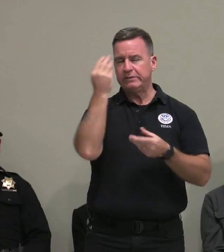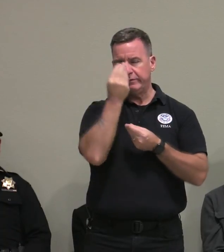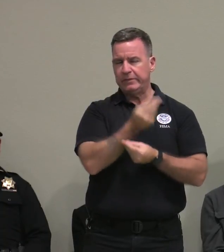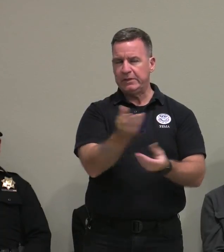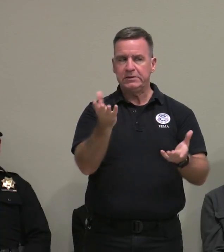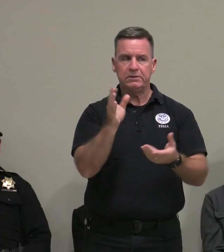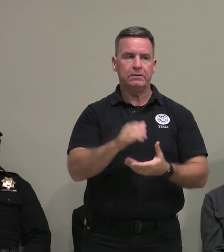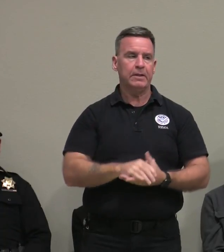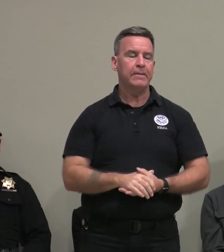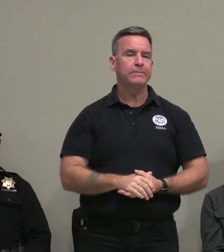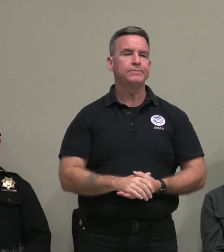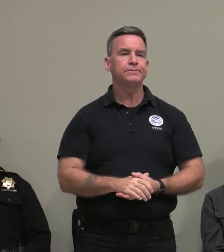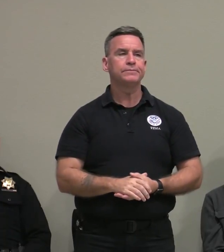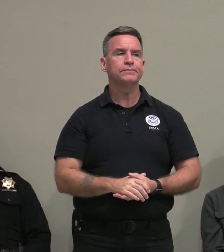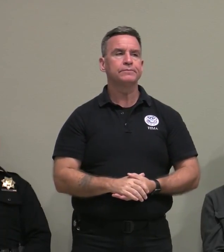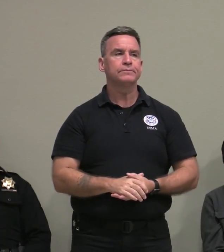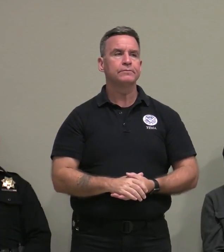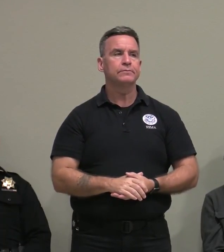information on that.